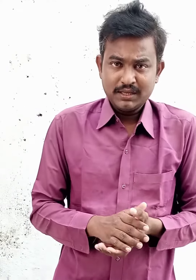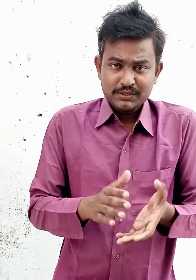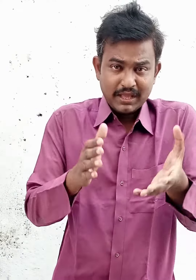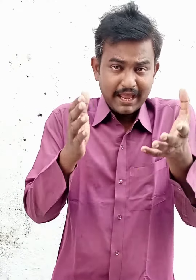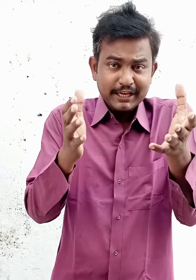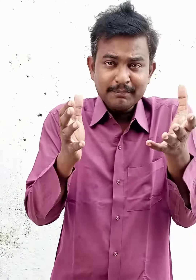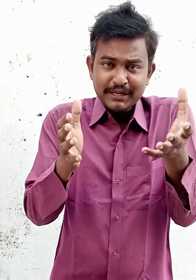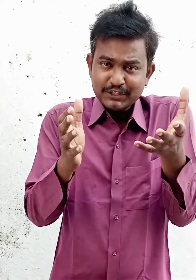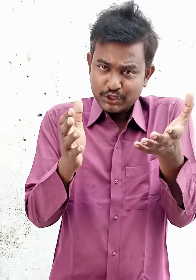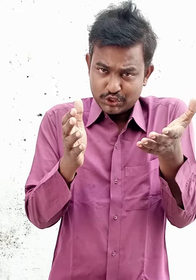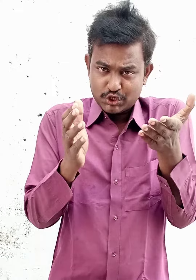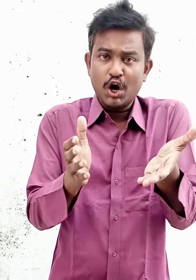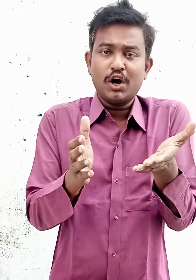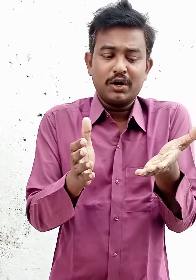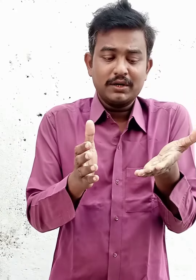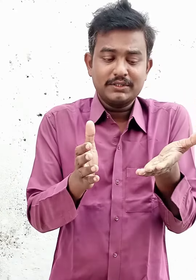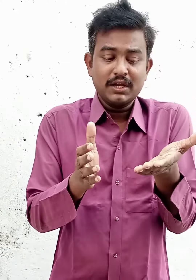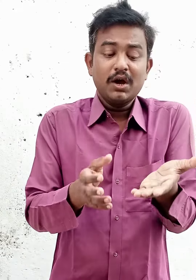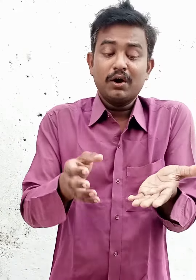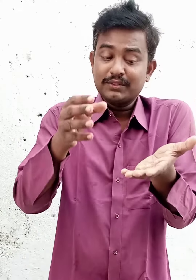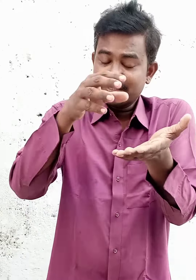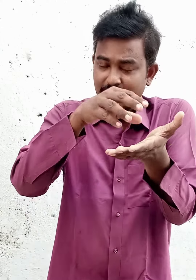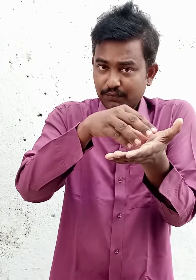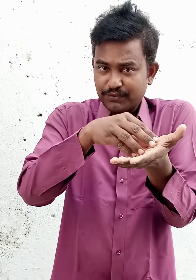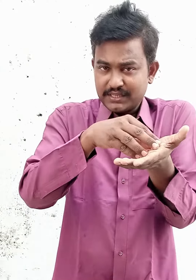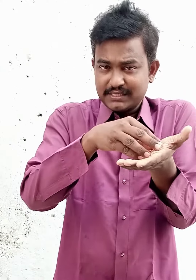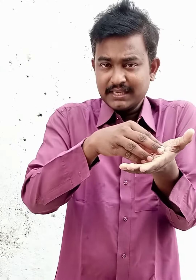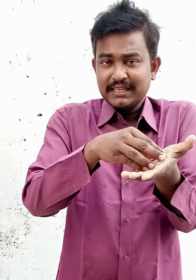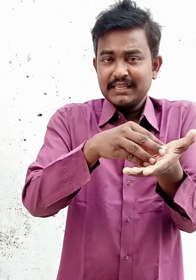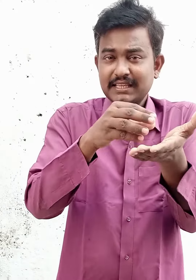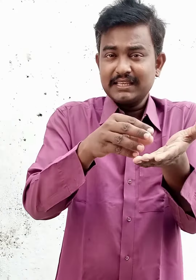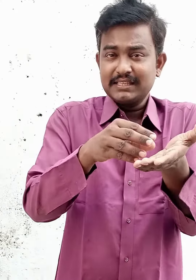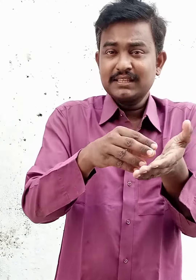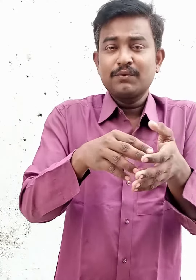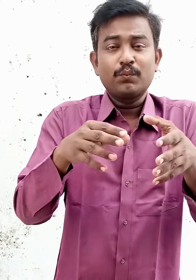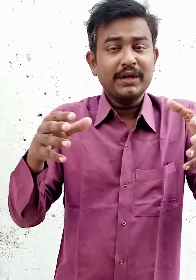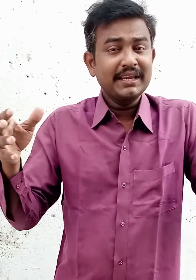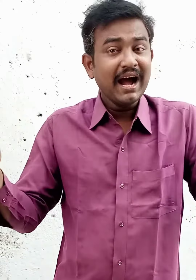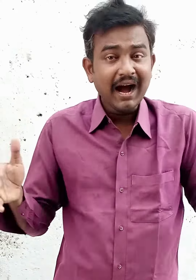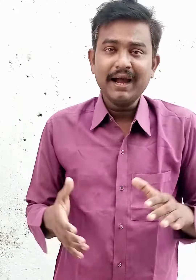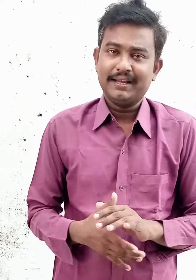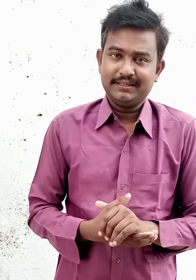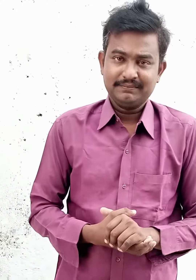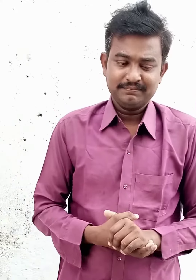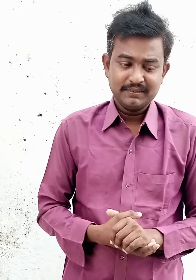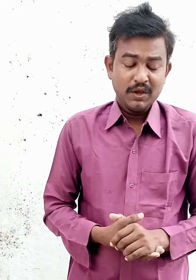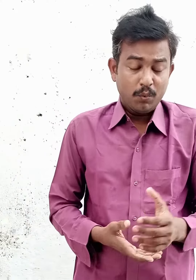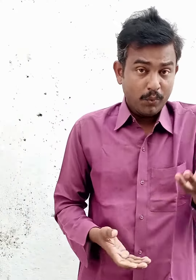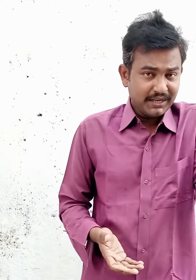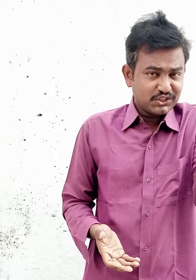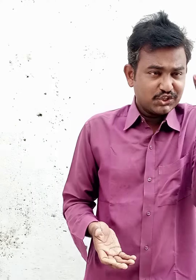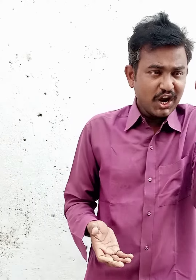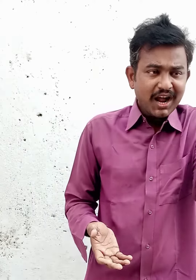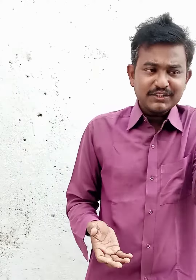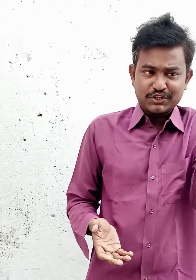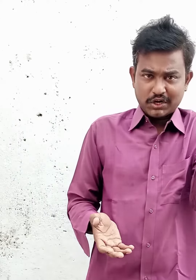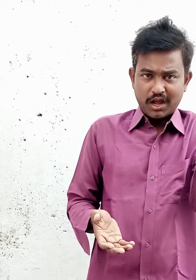The accumulated charge on the surface is very high. When a charged